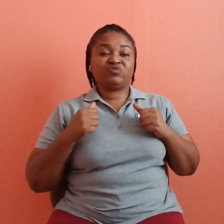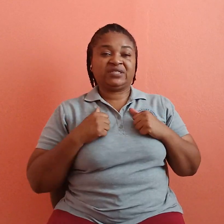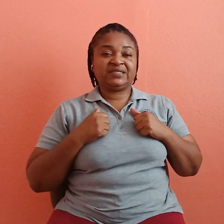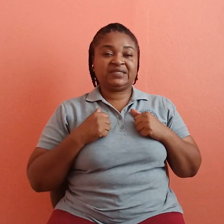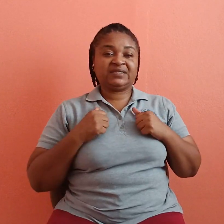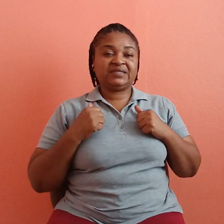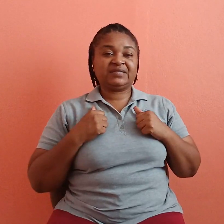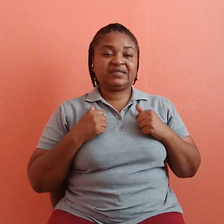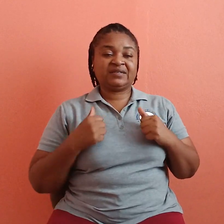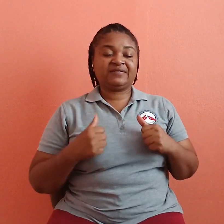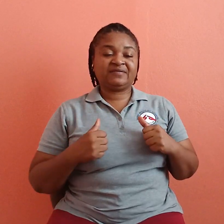your references.